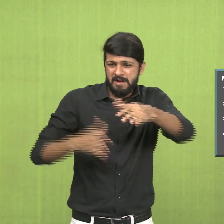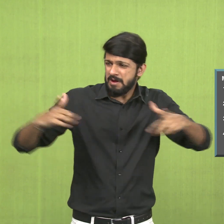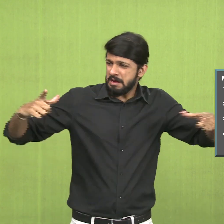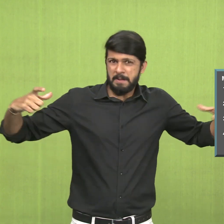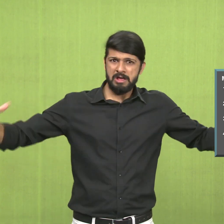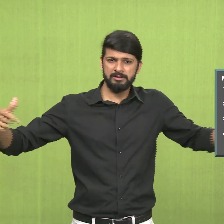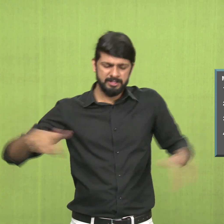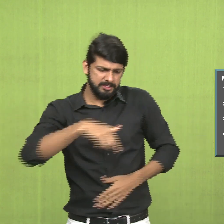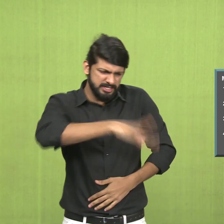large panels